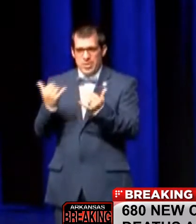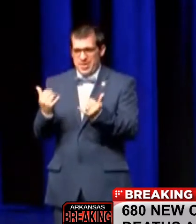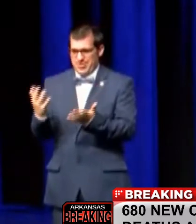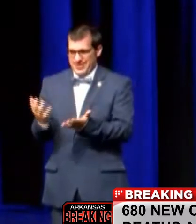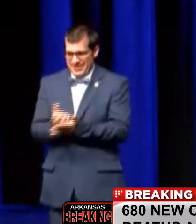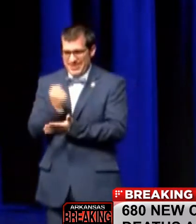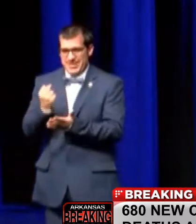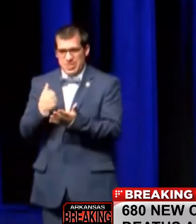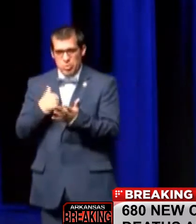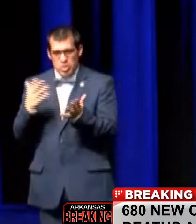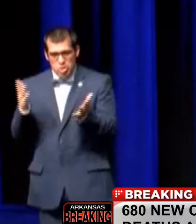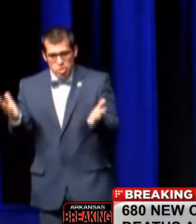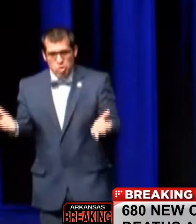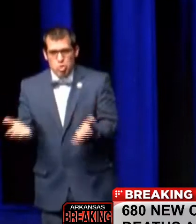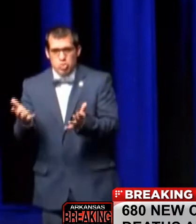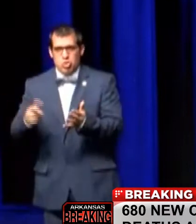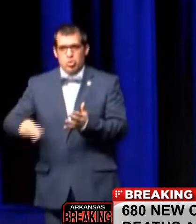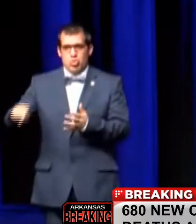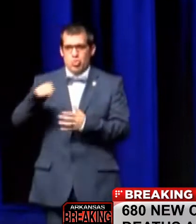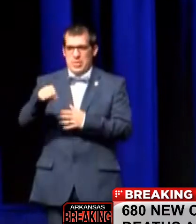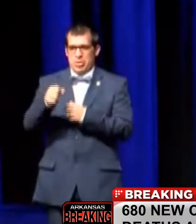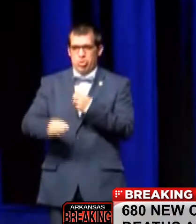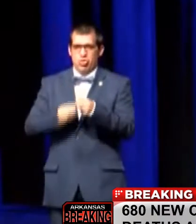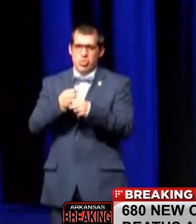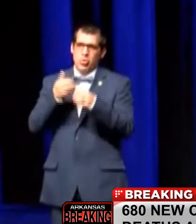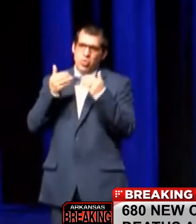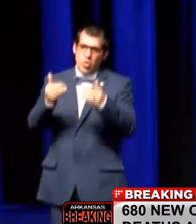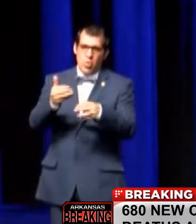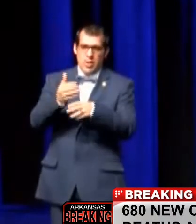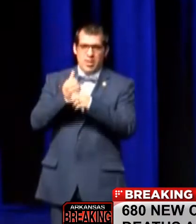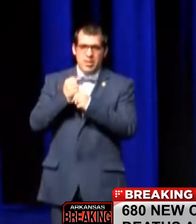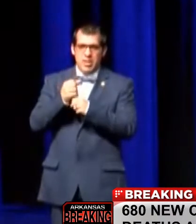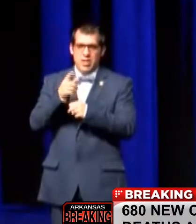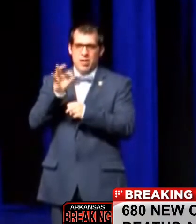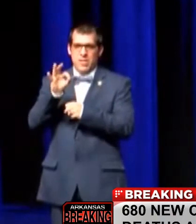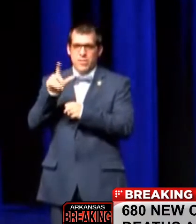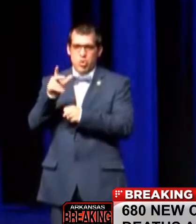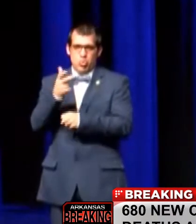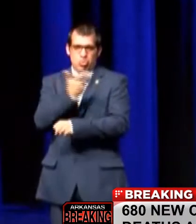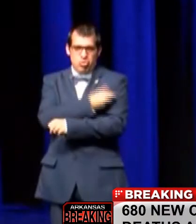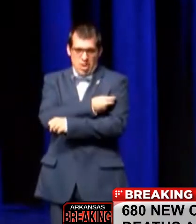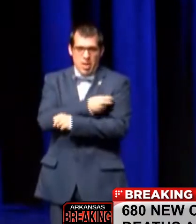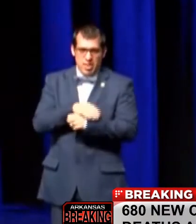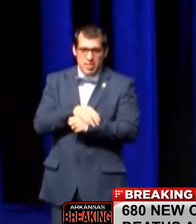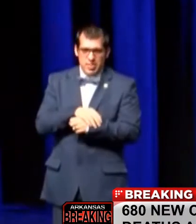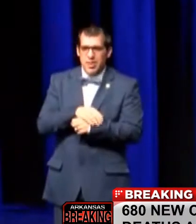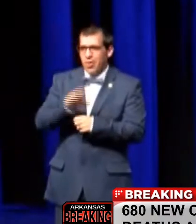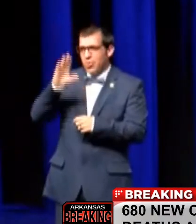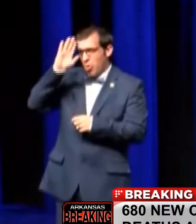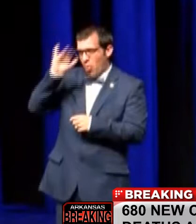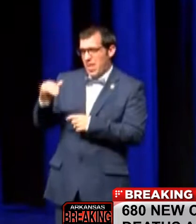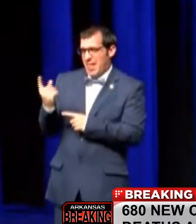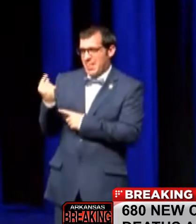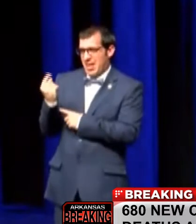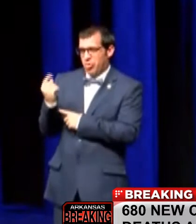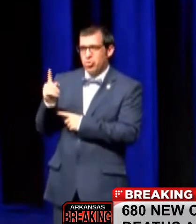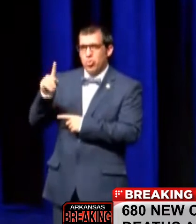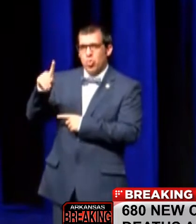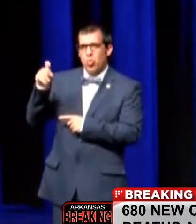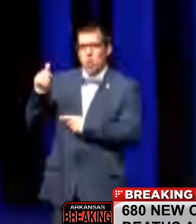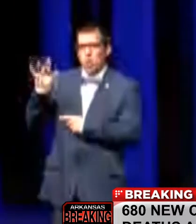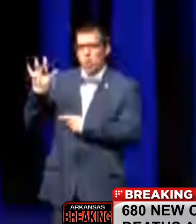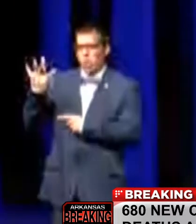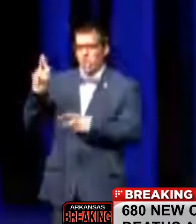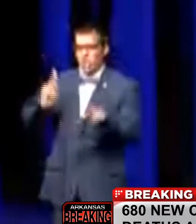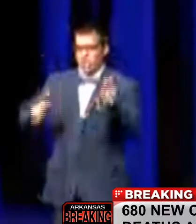opportunity to urge everyone this year to get a flu shot. We know that last year there were 125